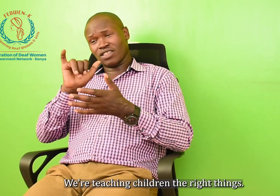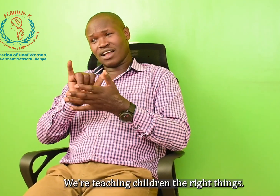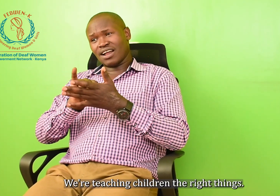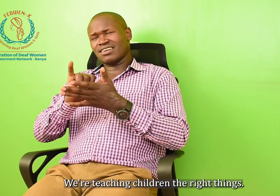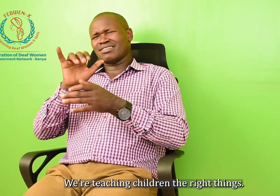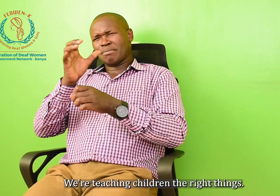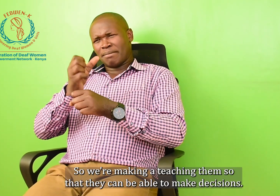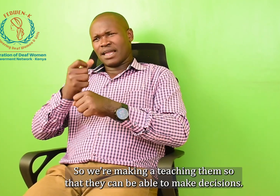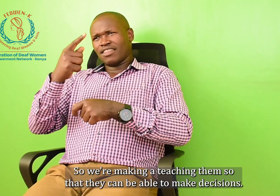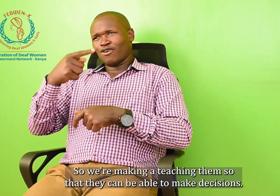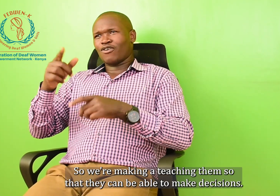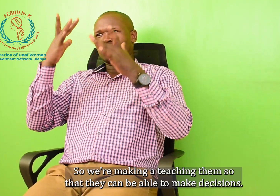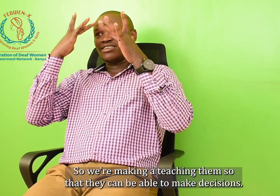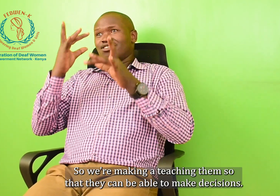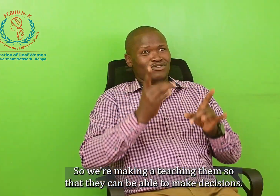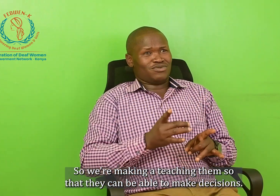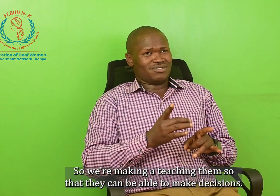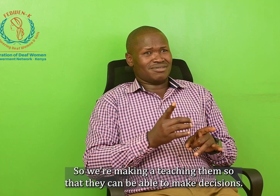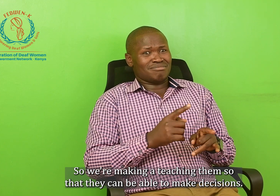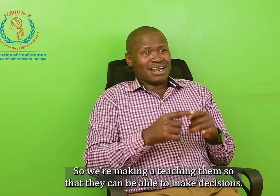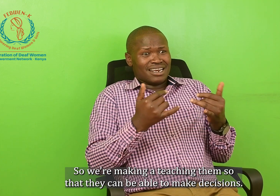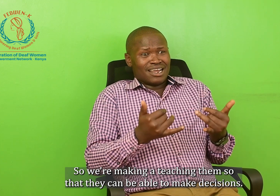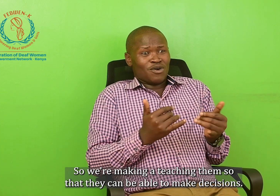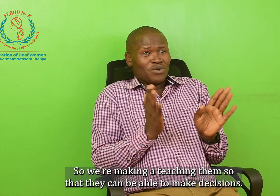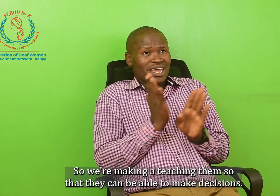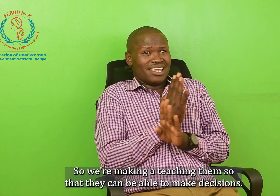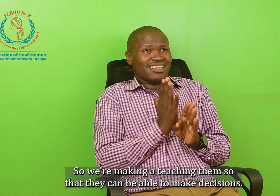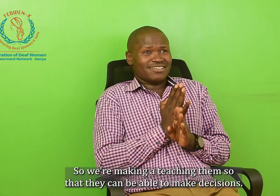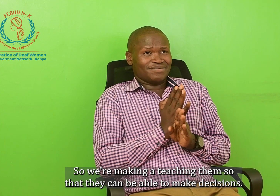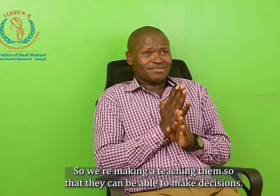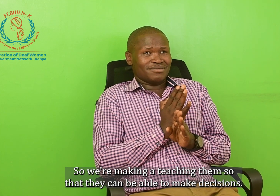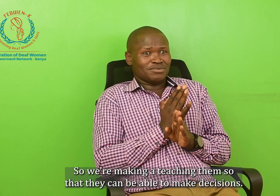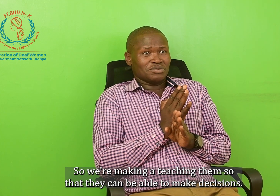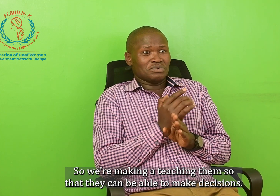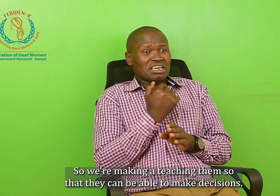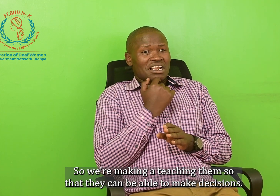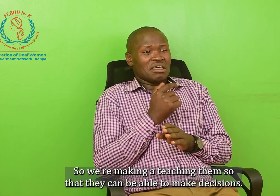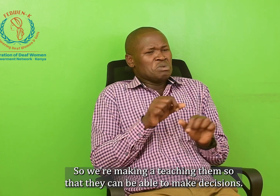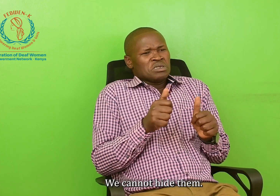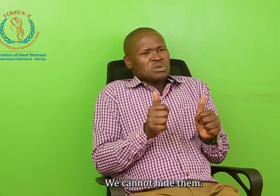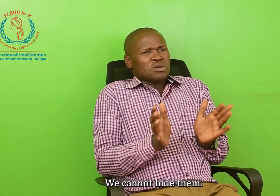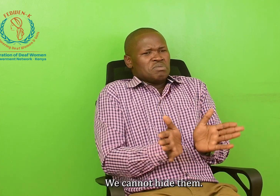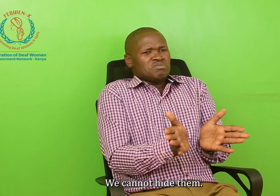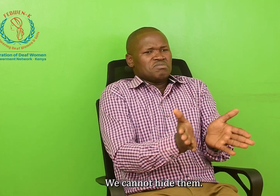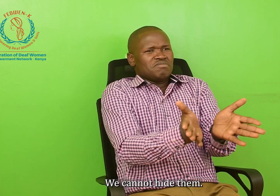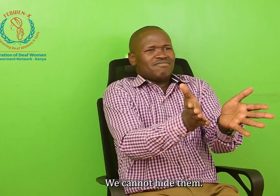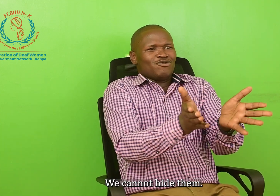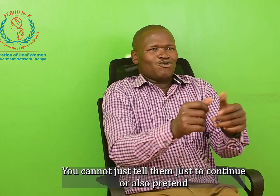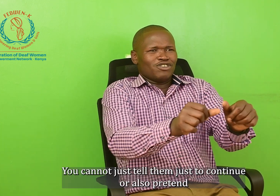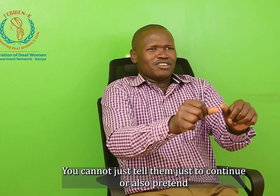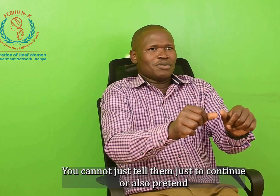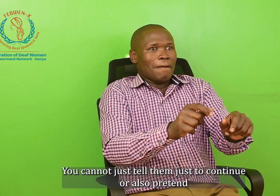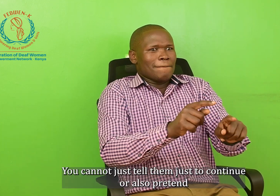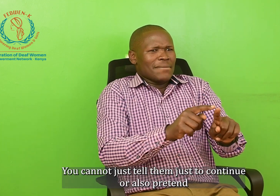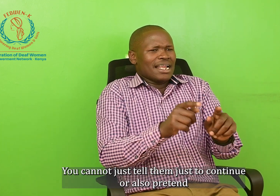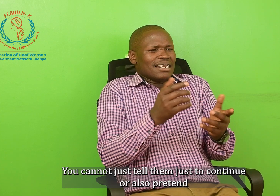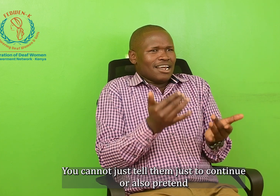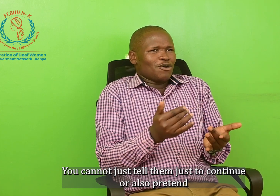the right things. So we're teaching them so that they can be able to make right decisions. You cannot hide them. You cannot just tell them just to